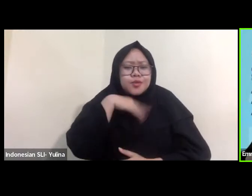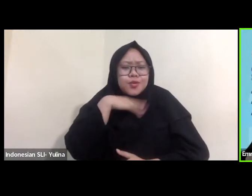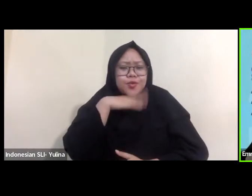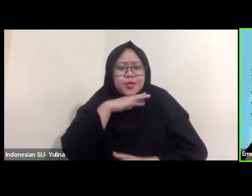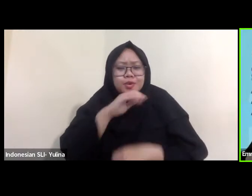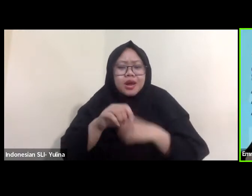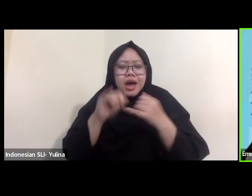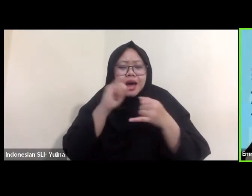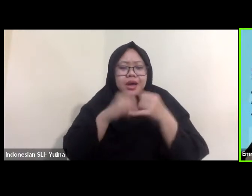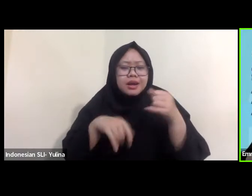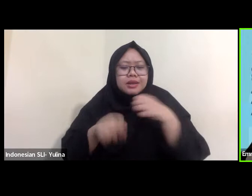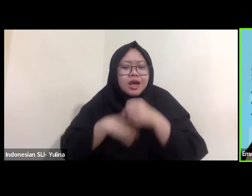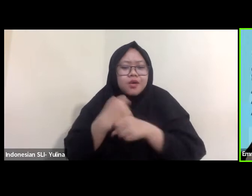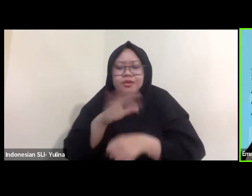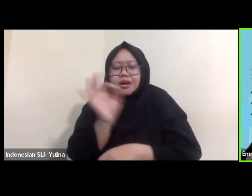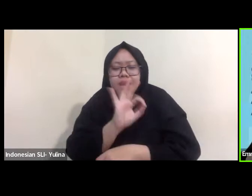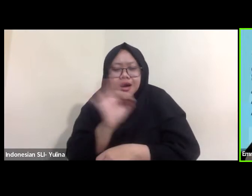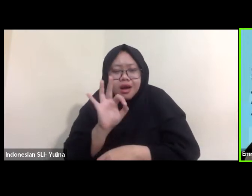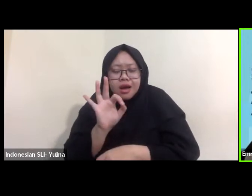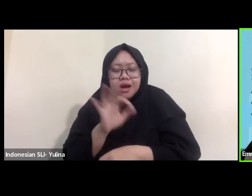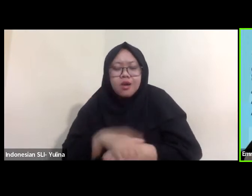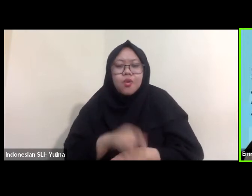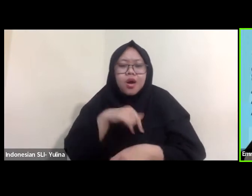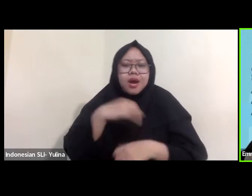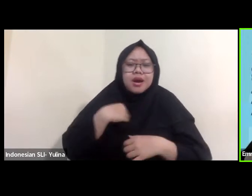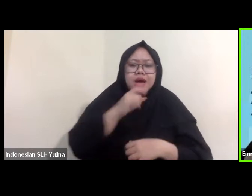children have dropped out of that school in that region.